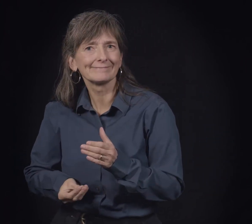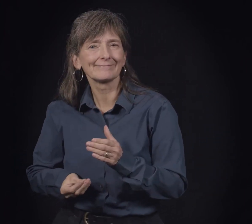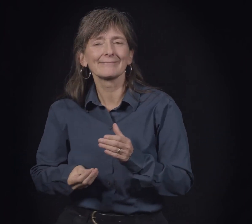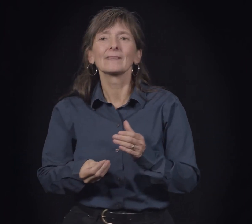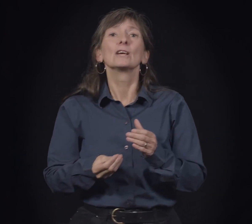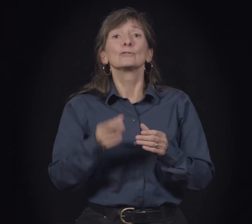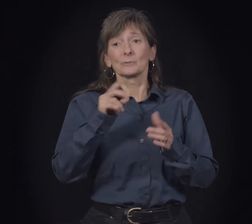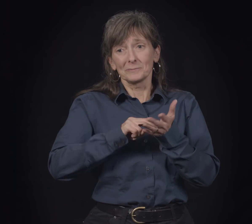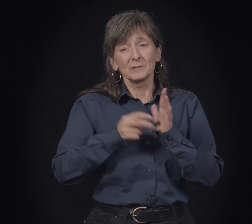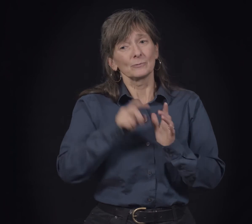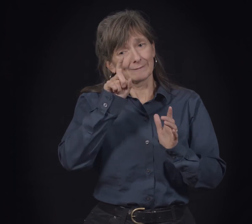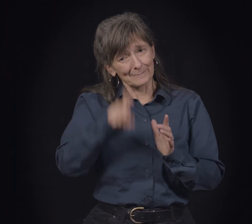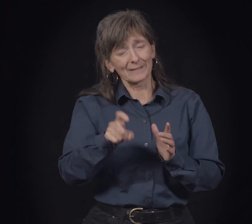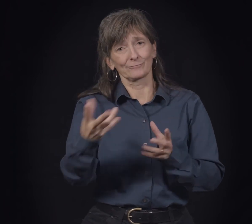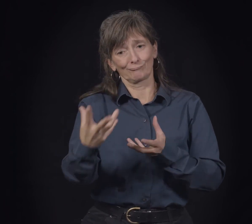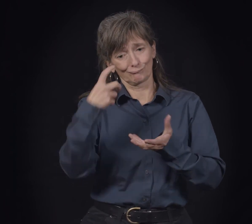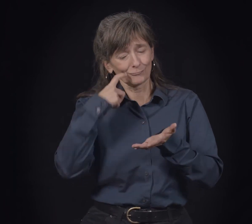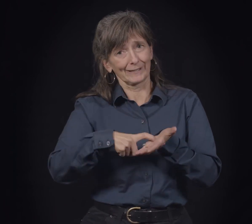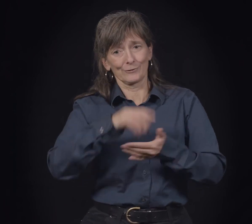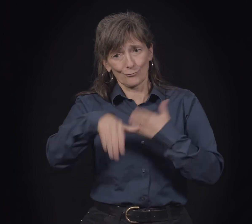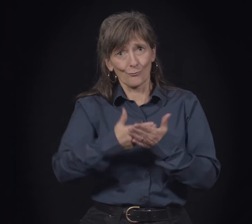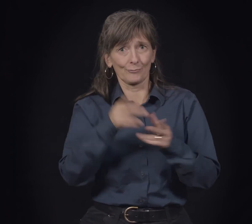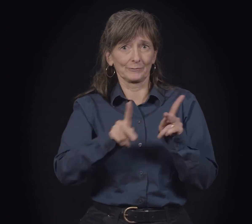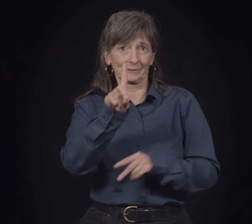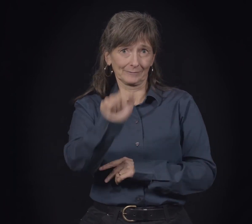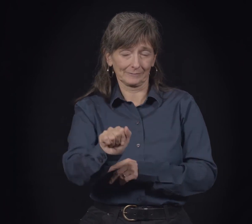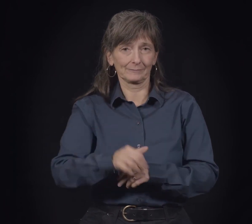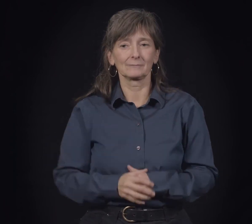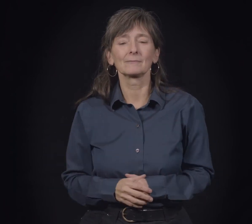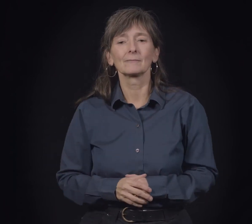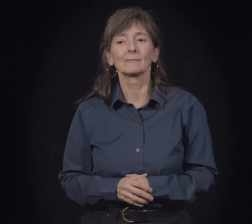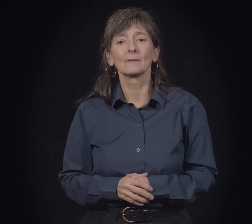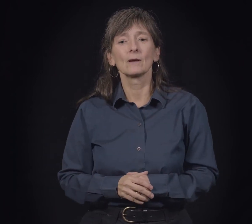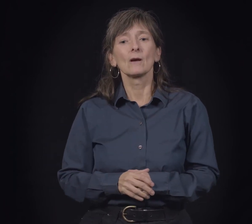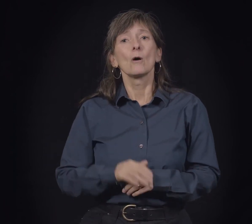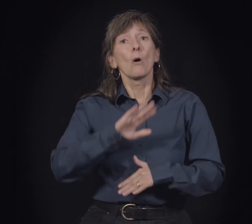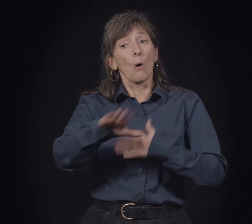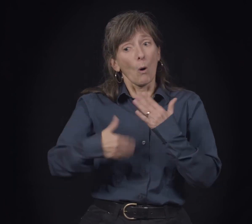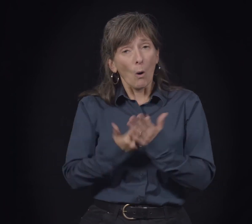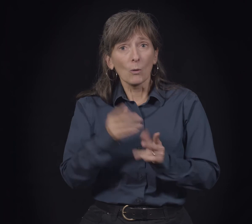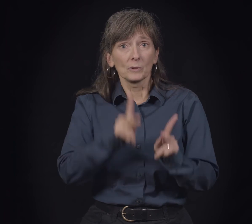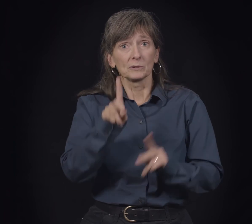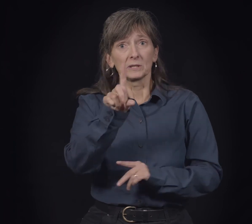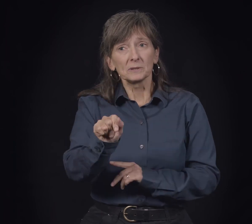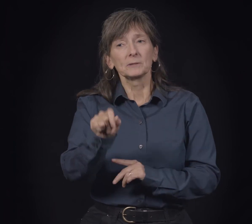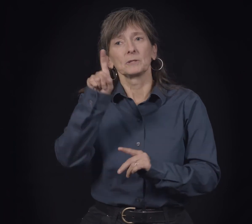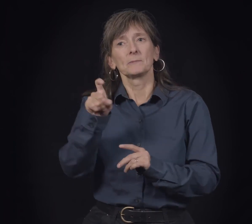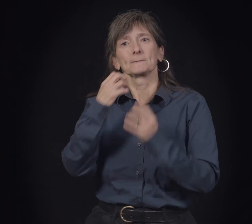all disabilities. All voices from people who have disabilities must be valued